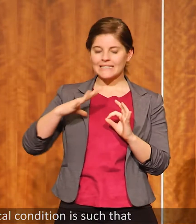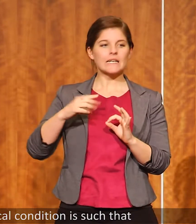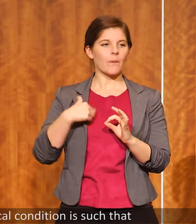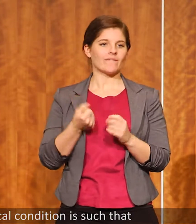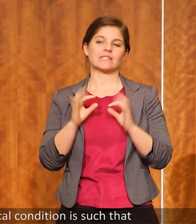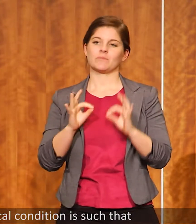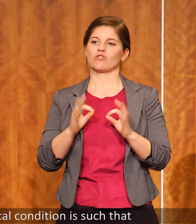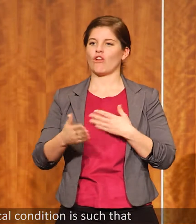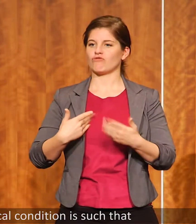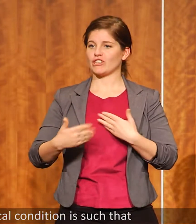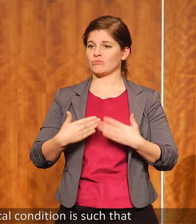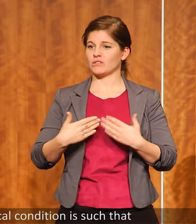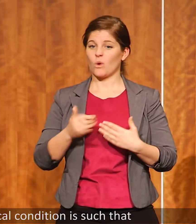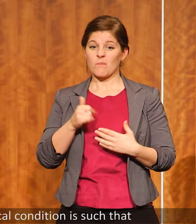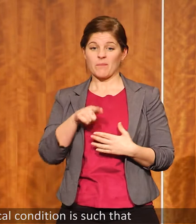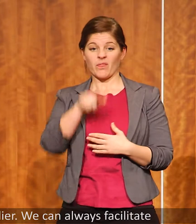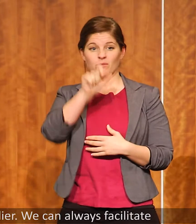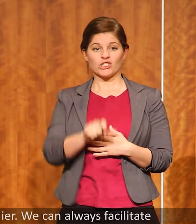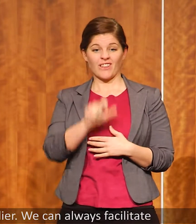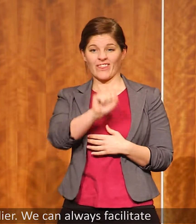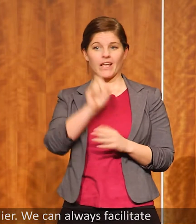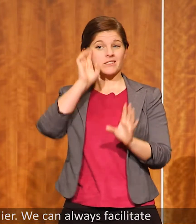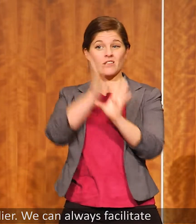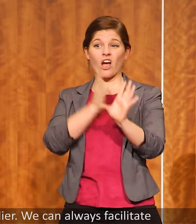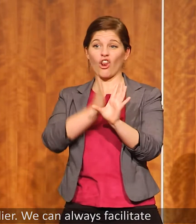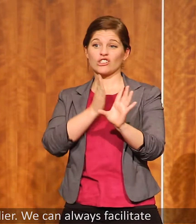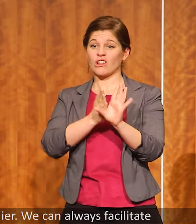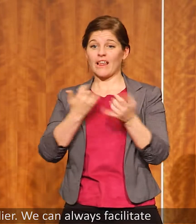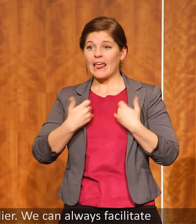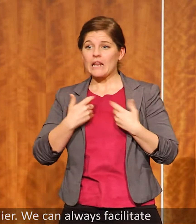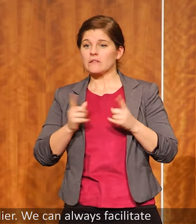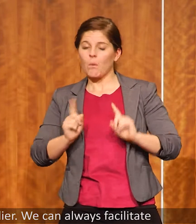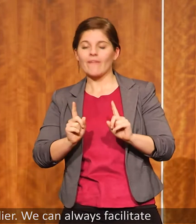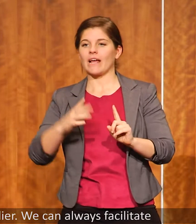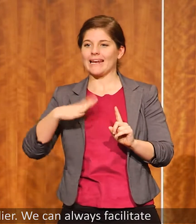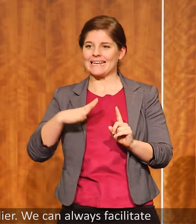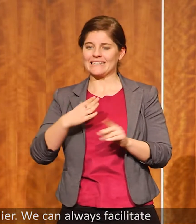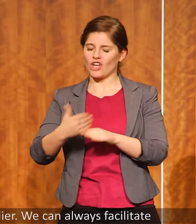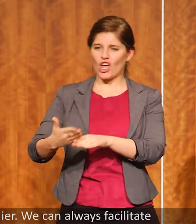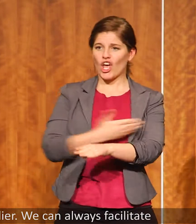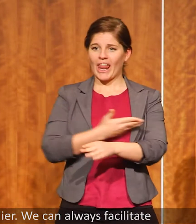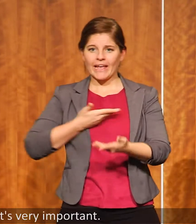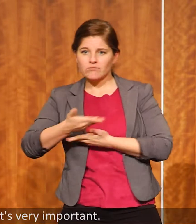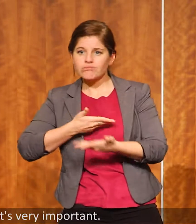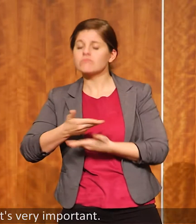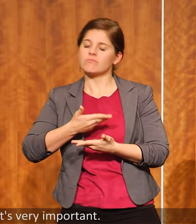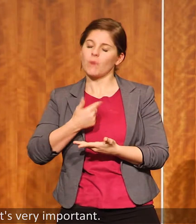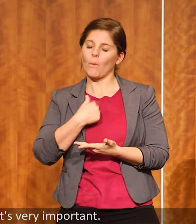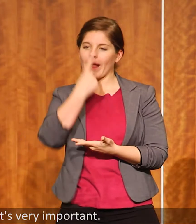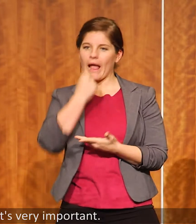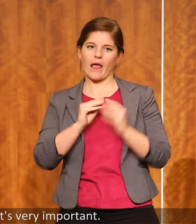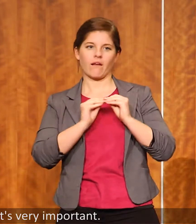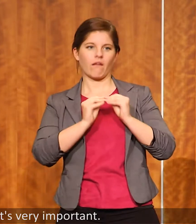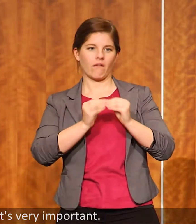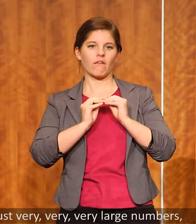whose psychological condition is such that they need to have a session earlier. We can always facilitate those arrangements.